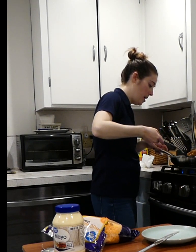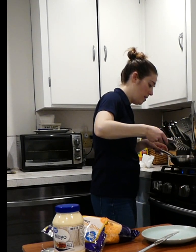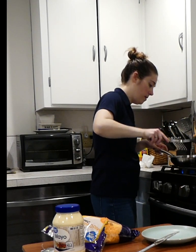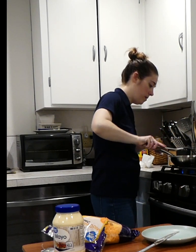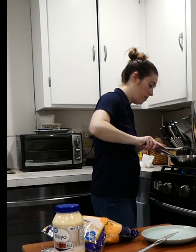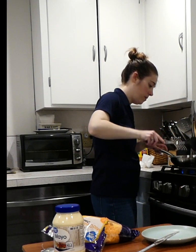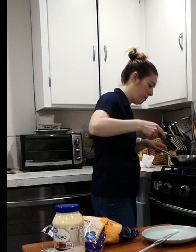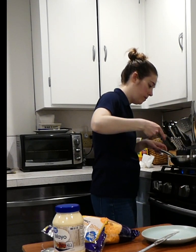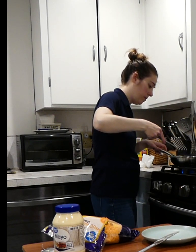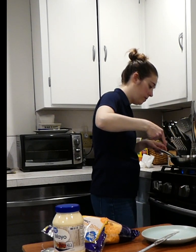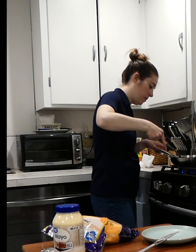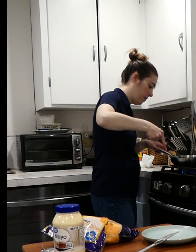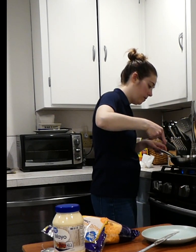Again.